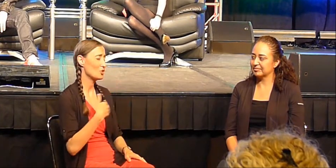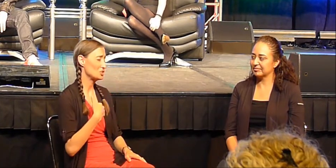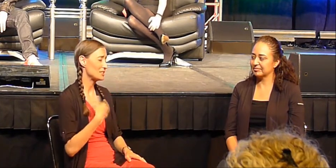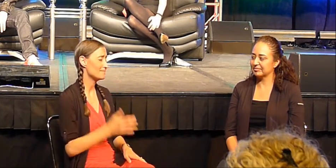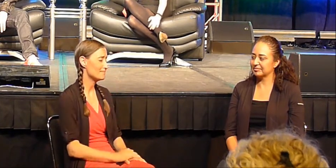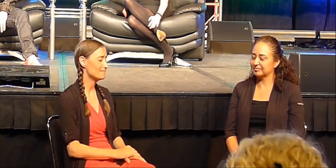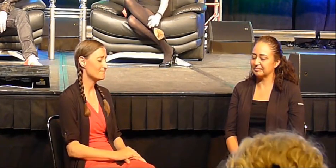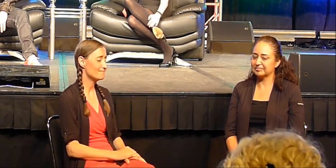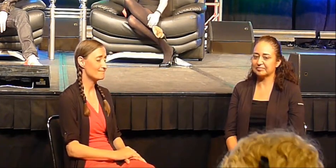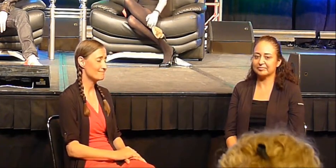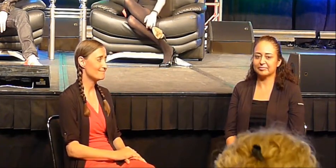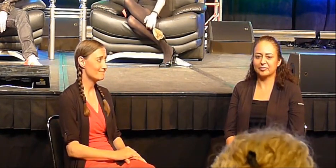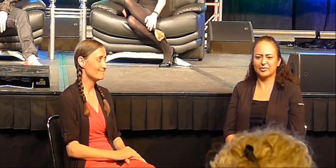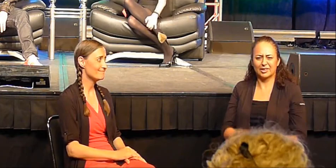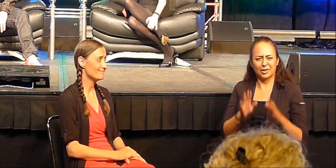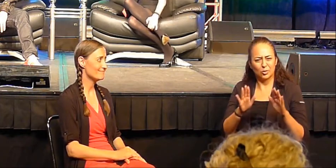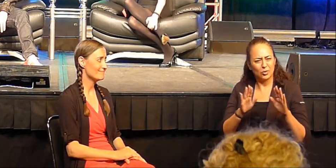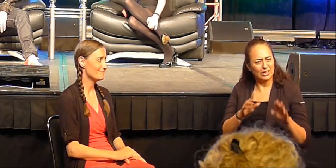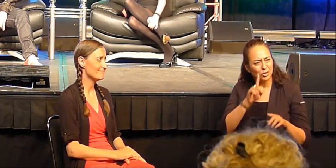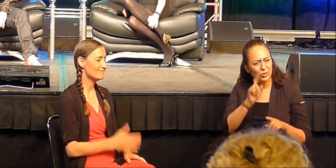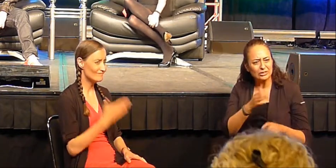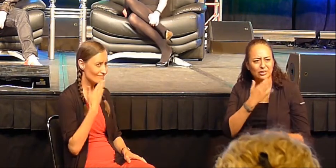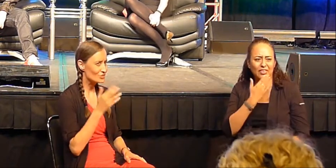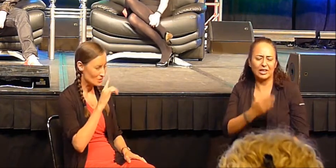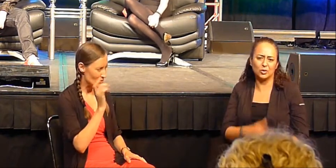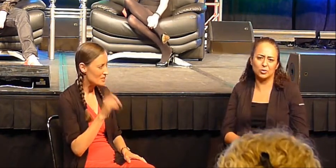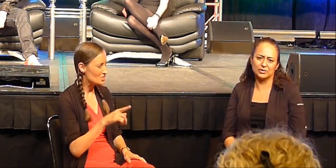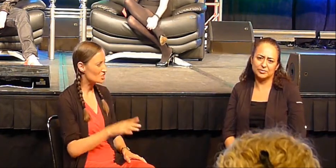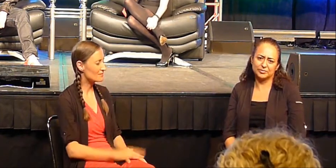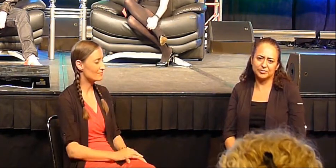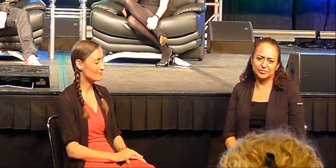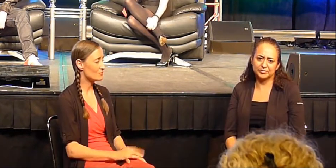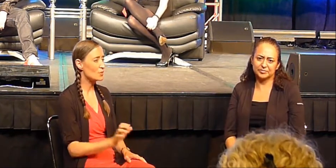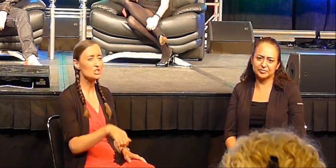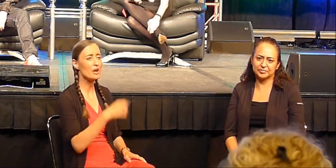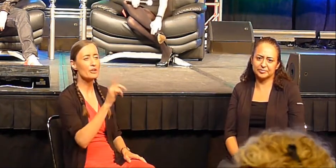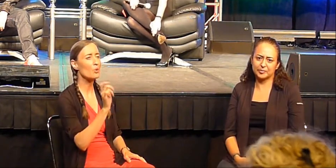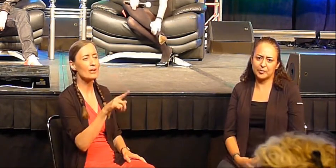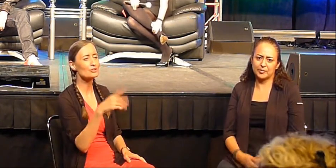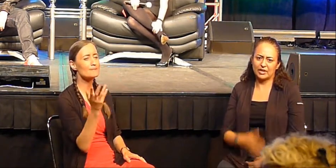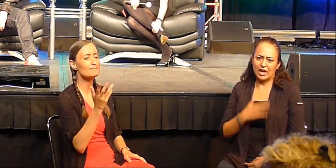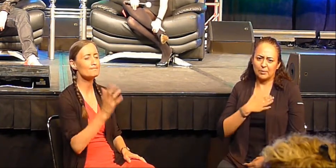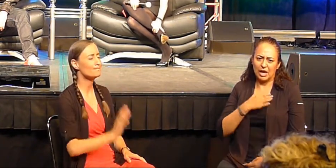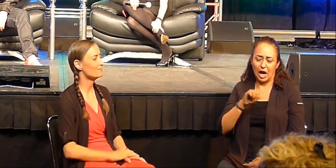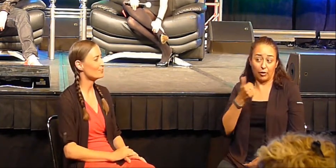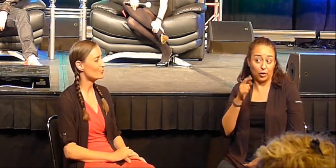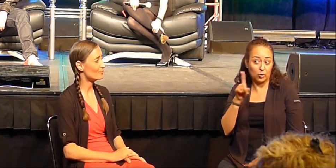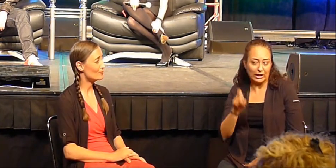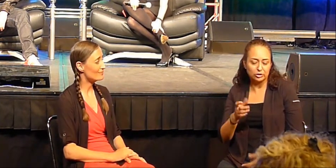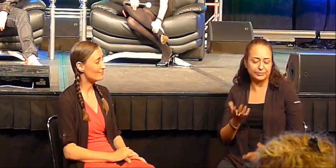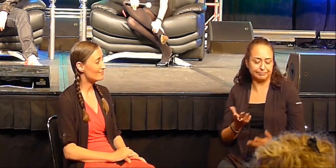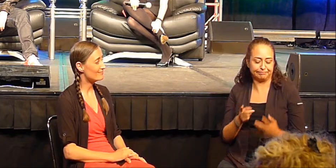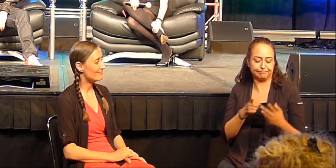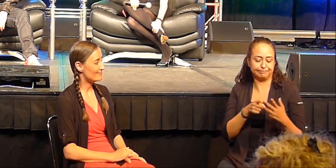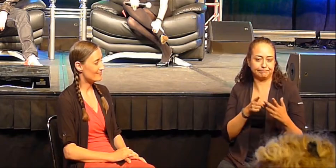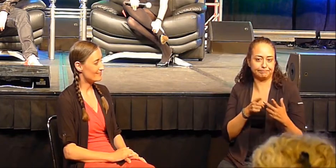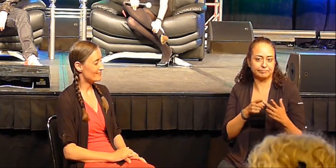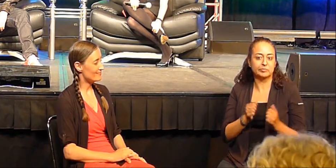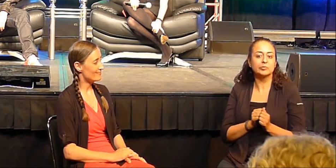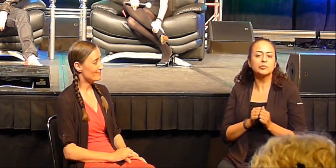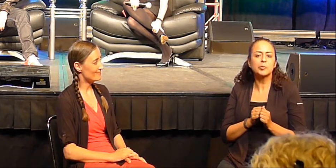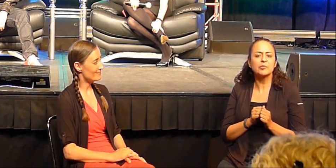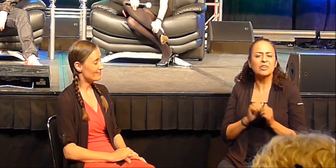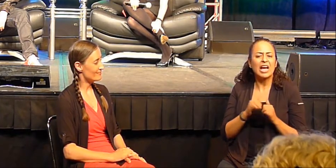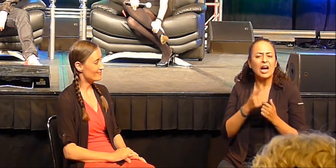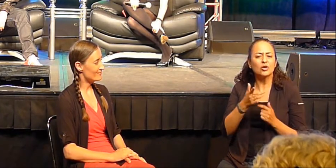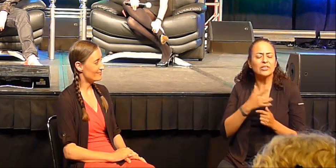Yeah. Great question. Great question. Thank you. Yeah, sure. What's your other question, Alex? My other question is, how did you feel when you heard